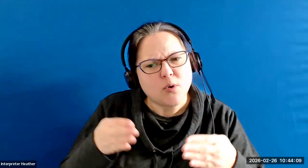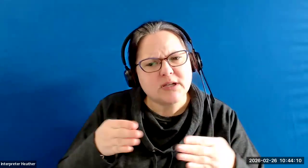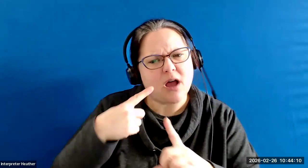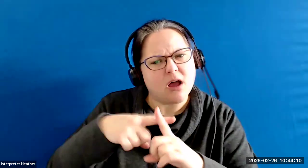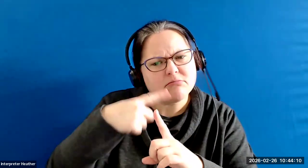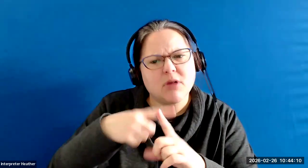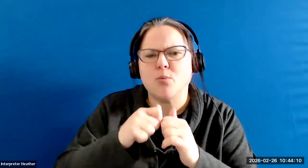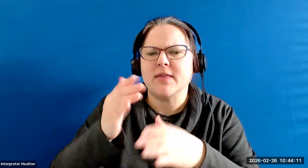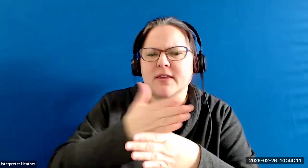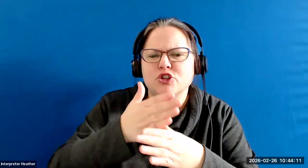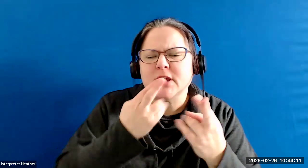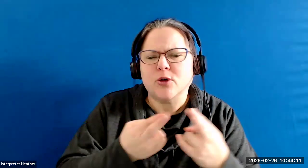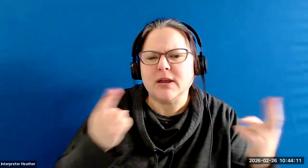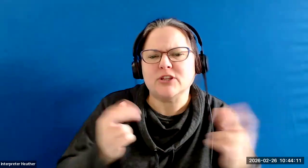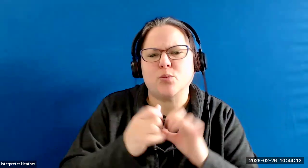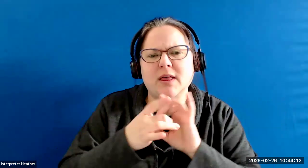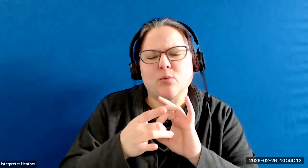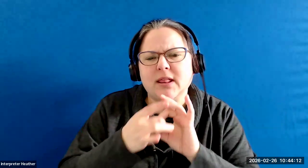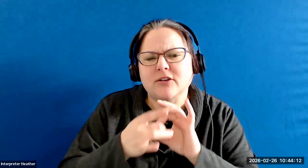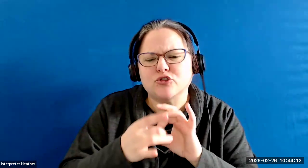resources, relationships, and